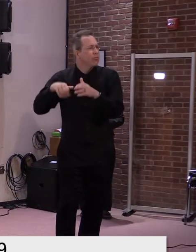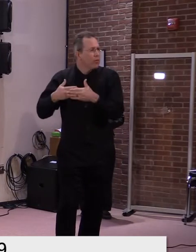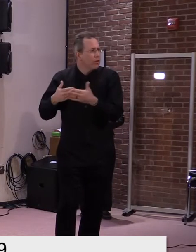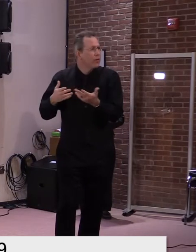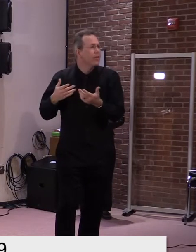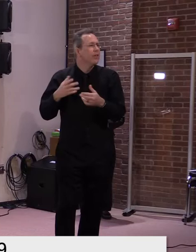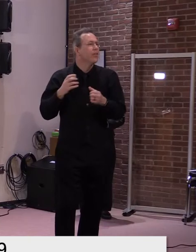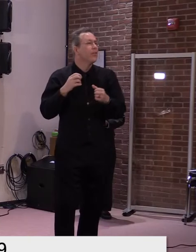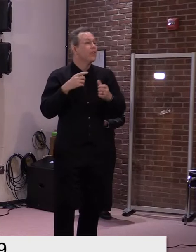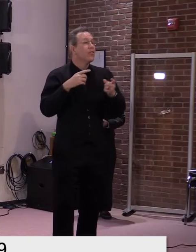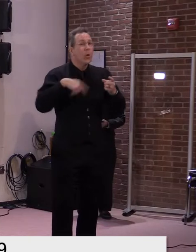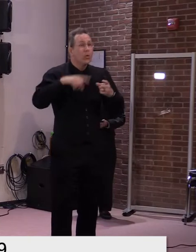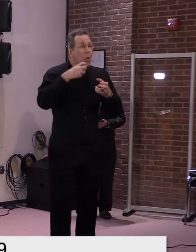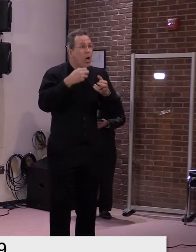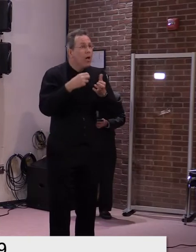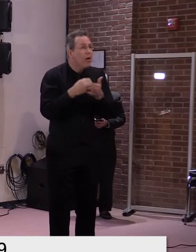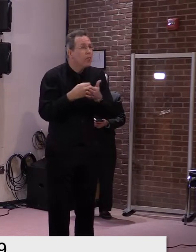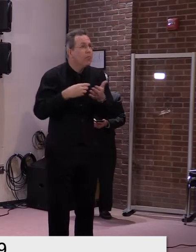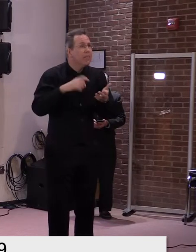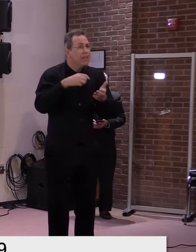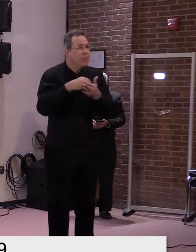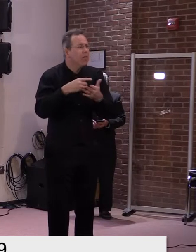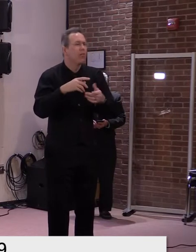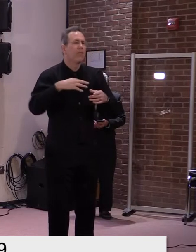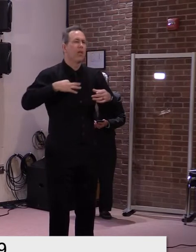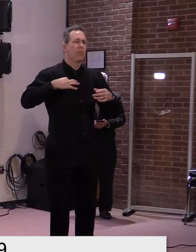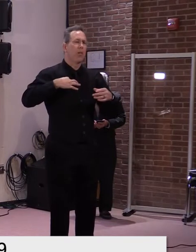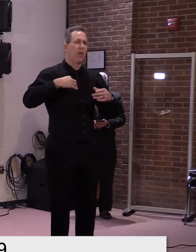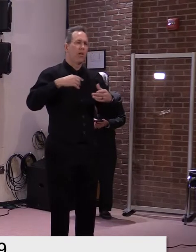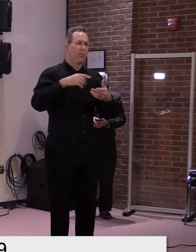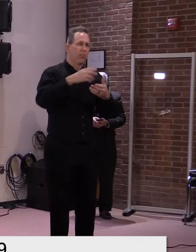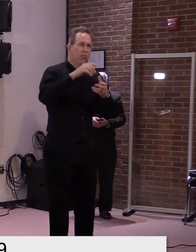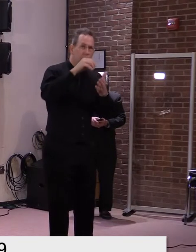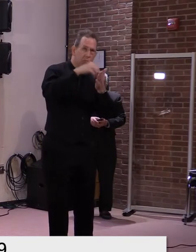or application process stood up yet.